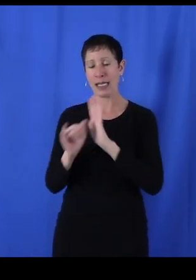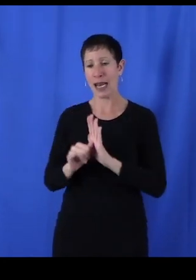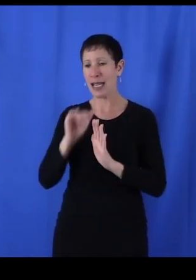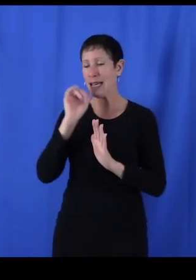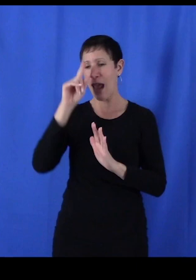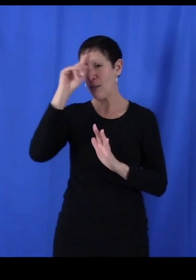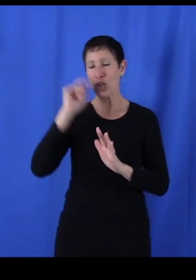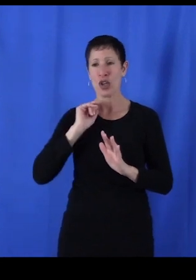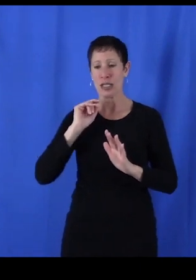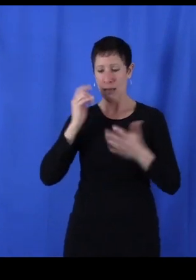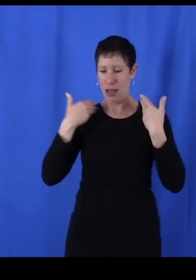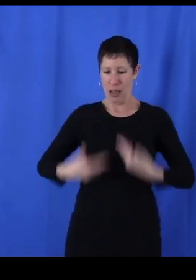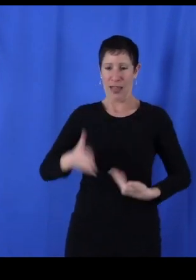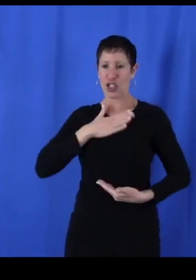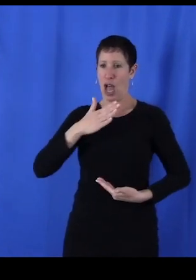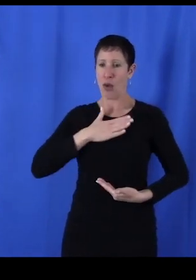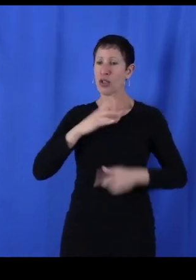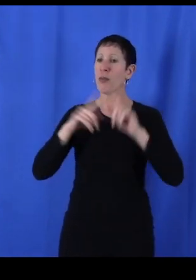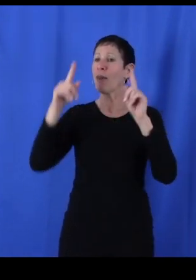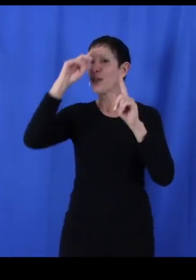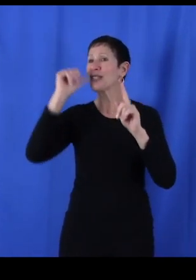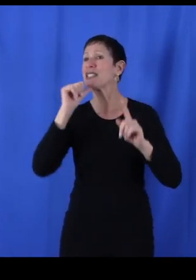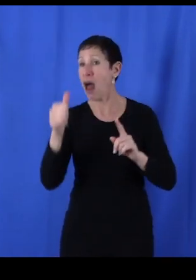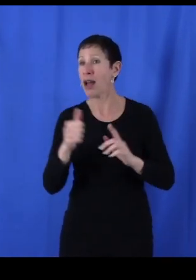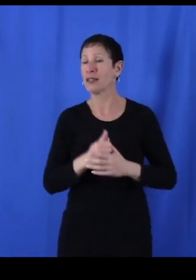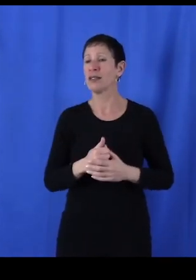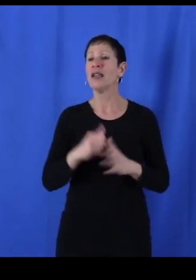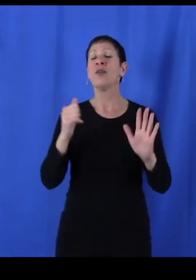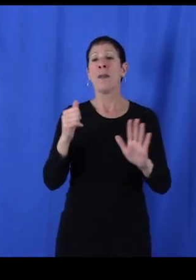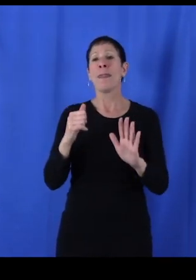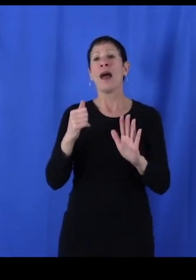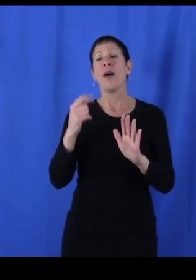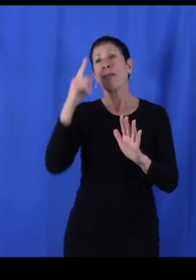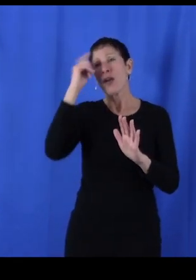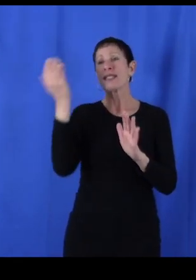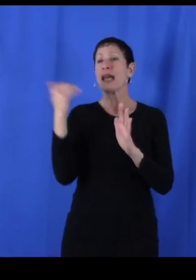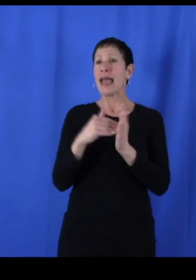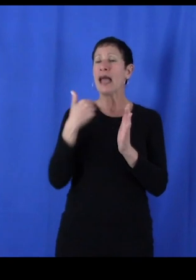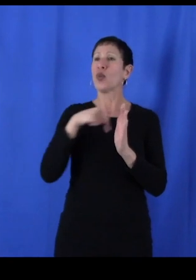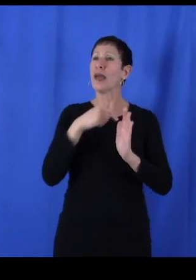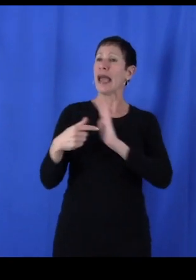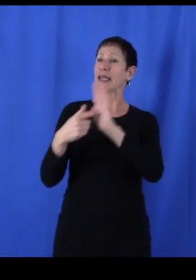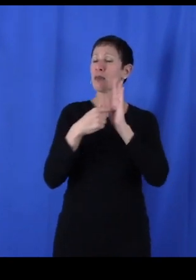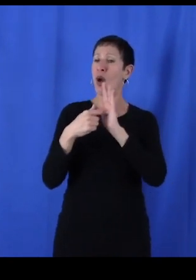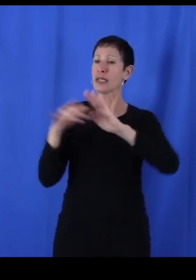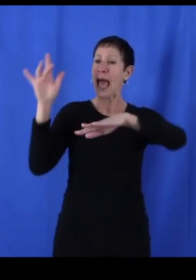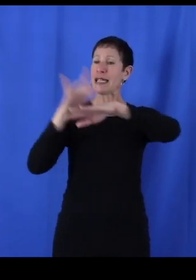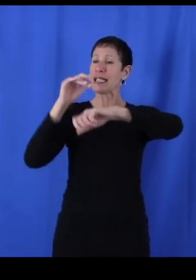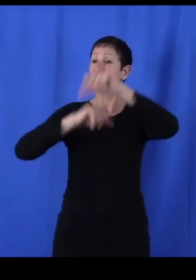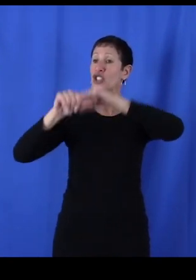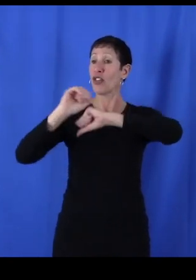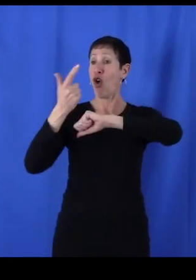they're simply ours, but because they're not? But because, again, we expose and touch